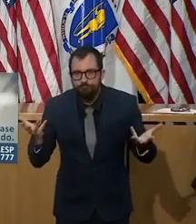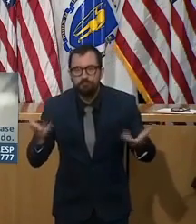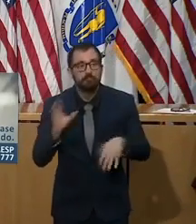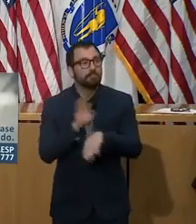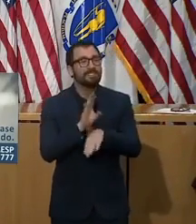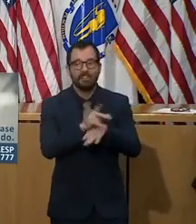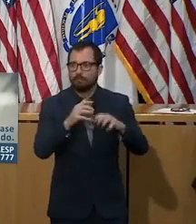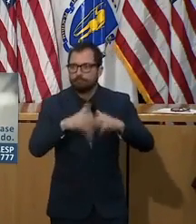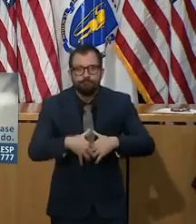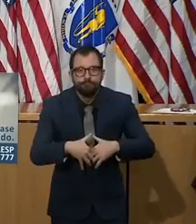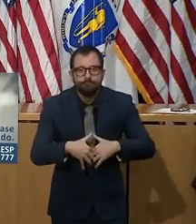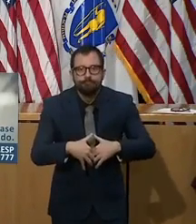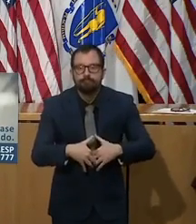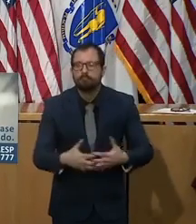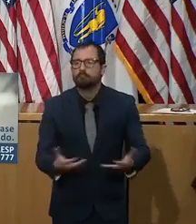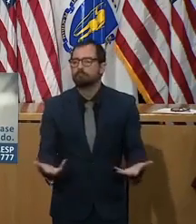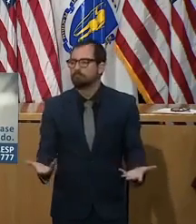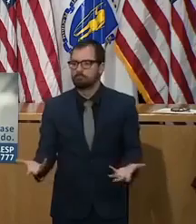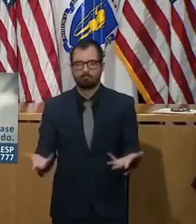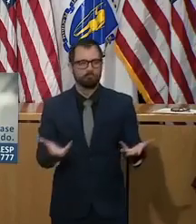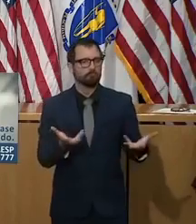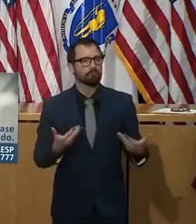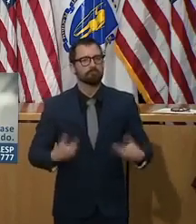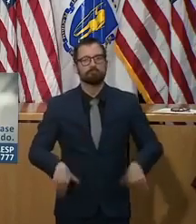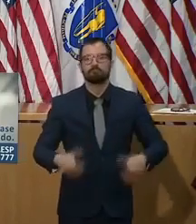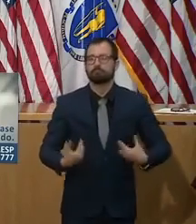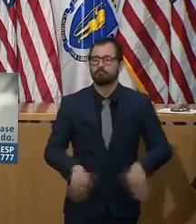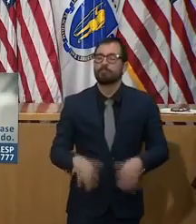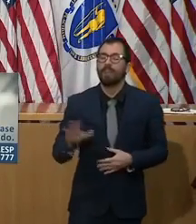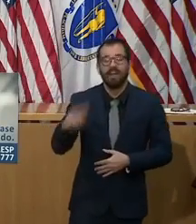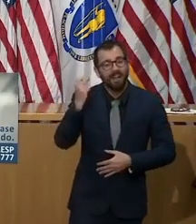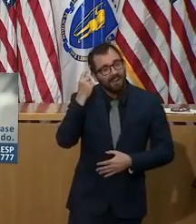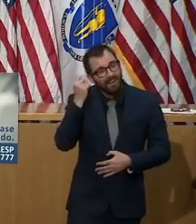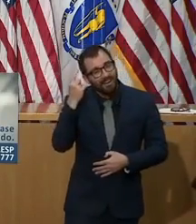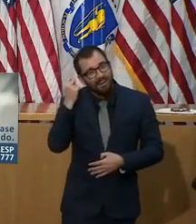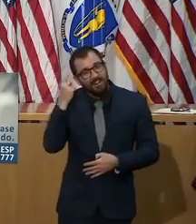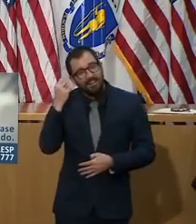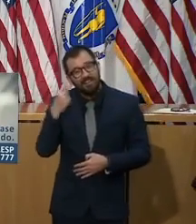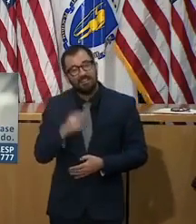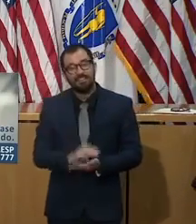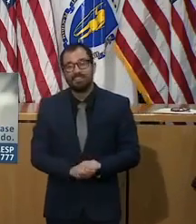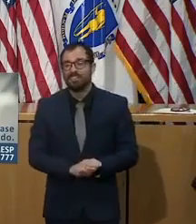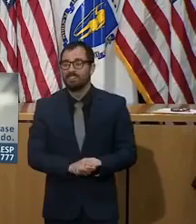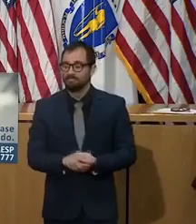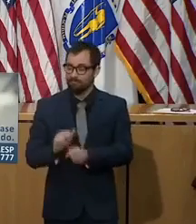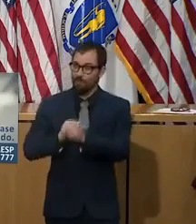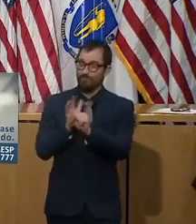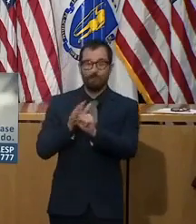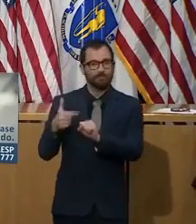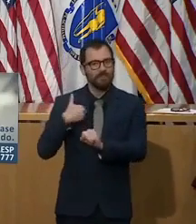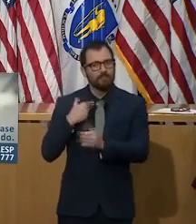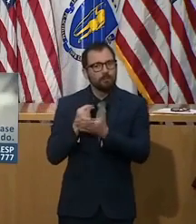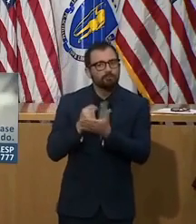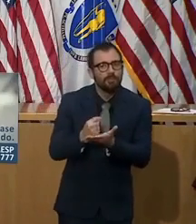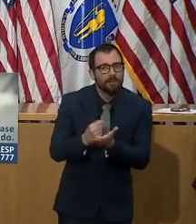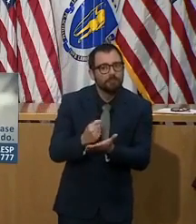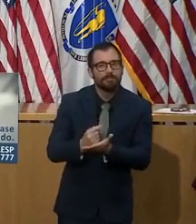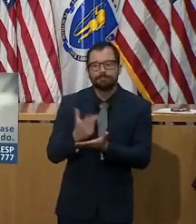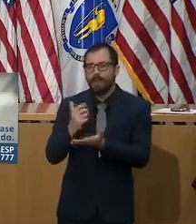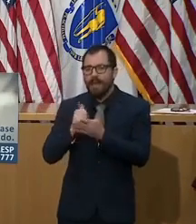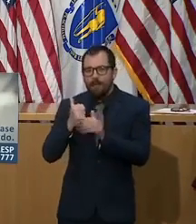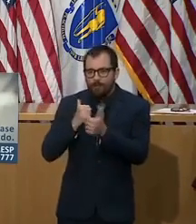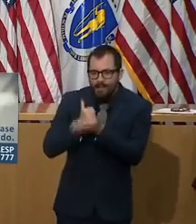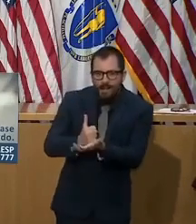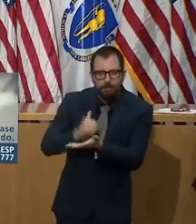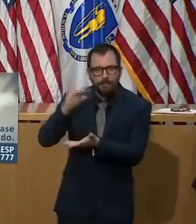any effective treatments or vaccines, and only a few weapons that we had to fight this virus, those decisions were